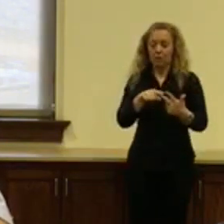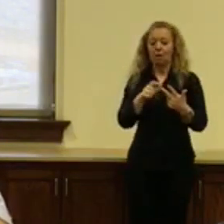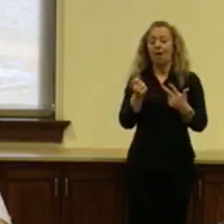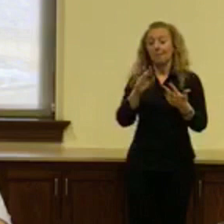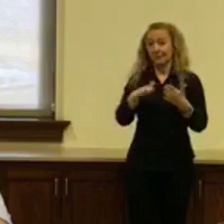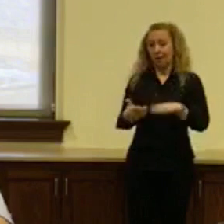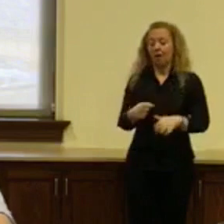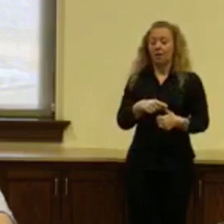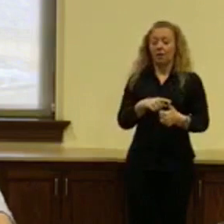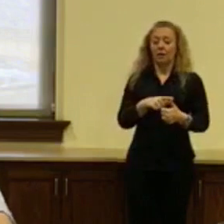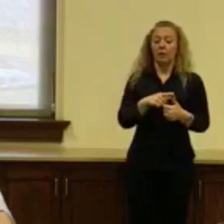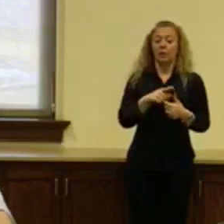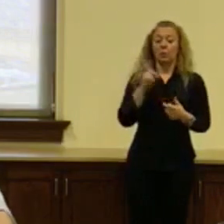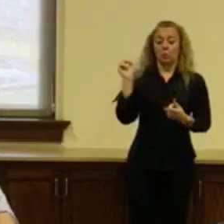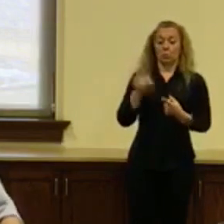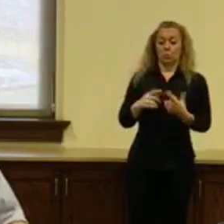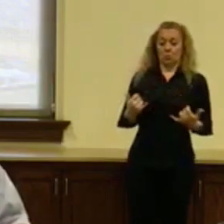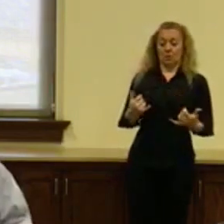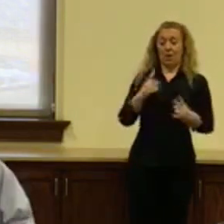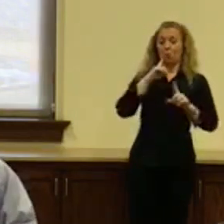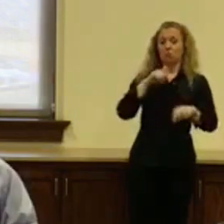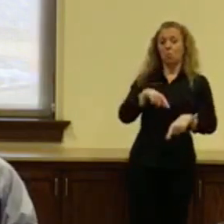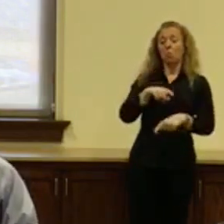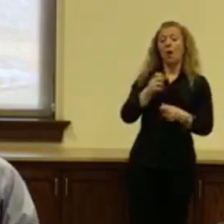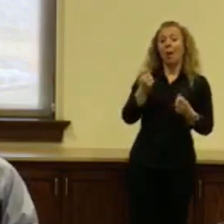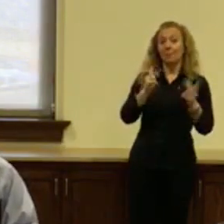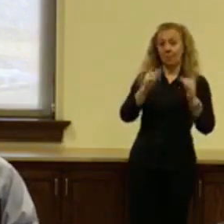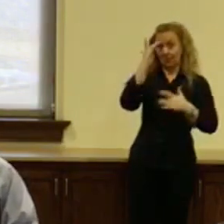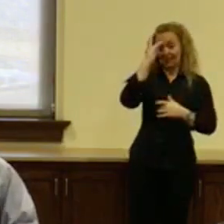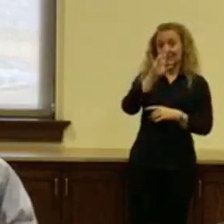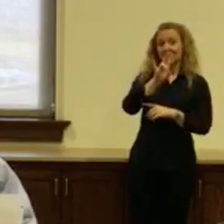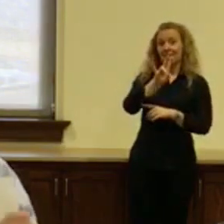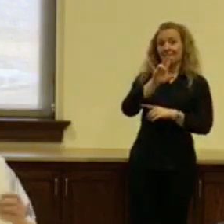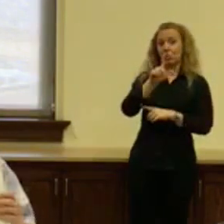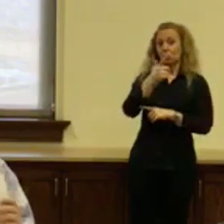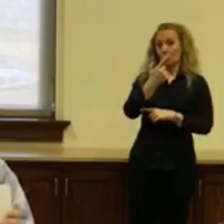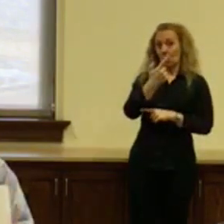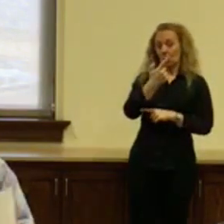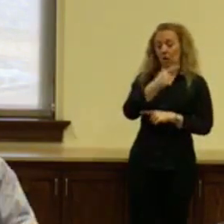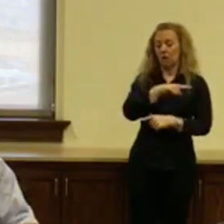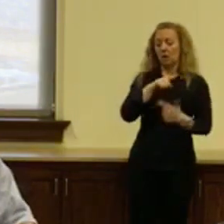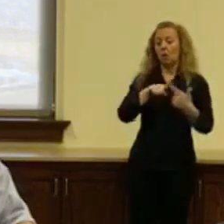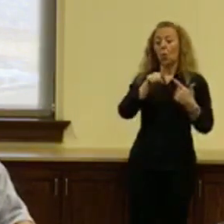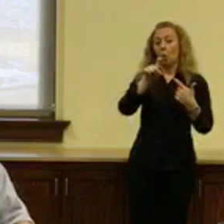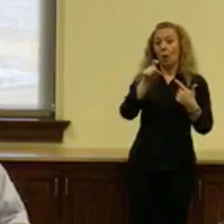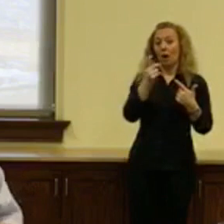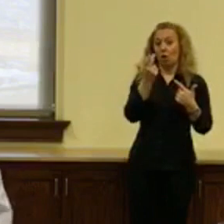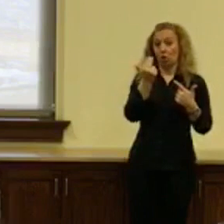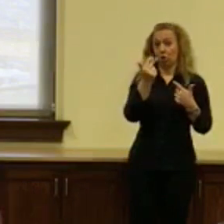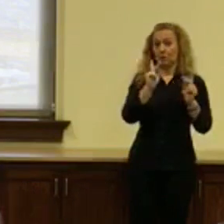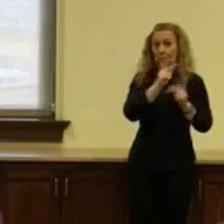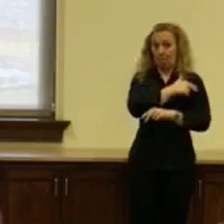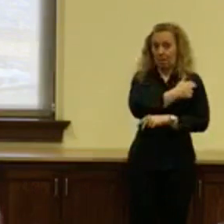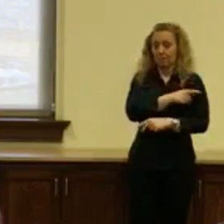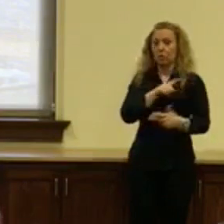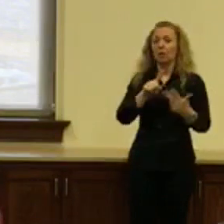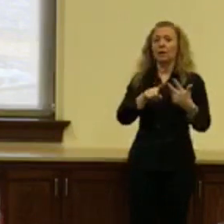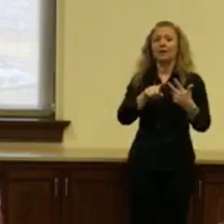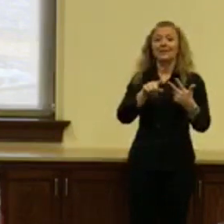today, we have reported 721 confirmed cases, 113 hospitalizations, and 10 deaths.